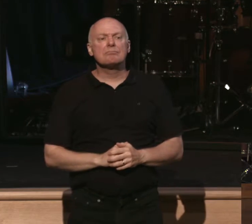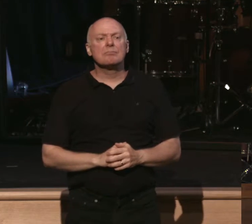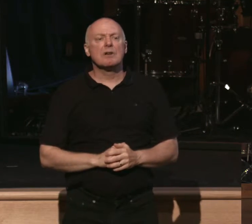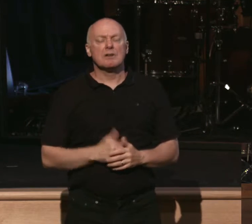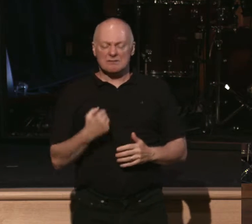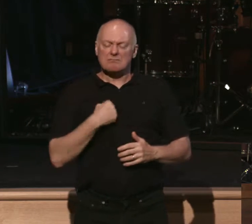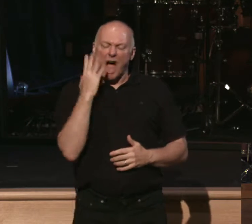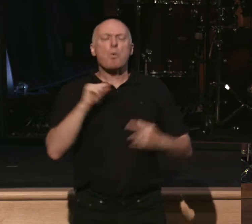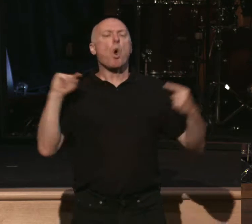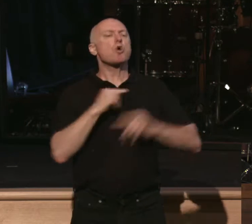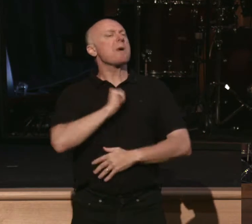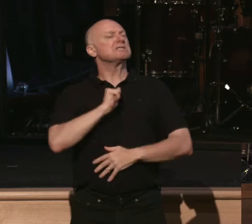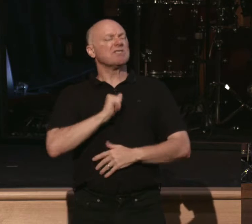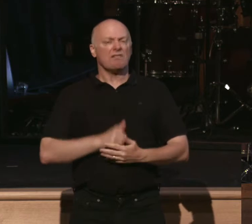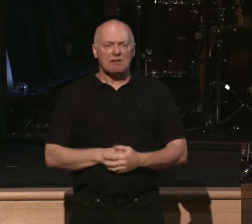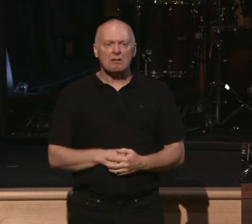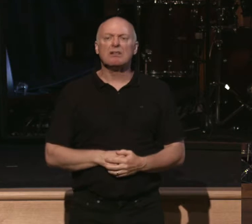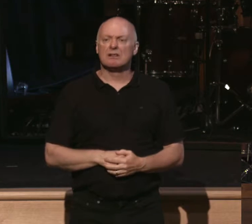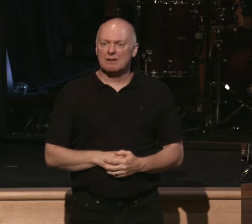self-injury.